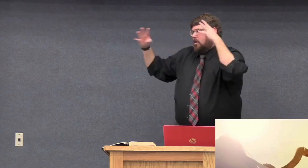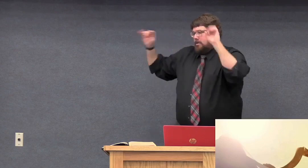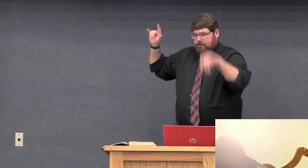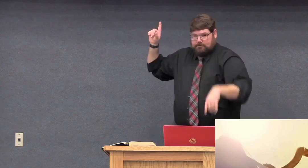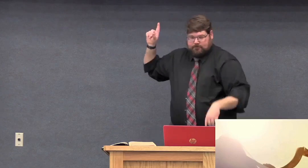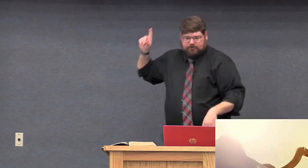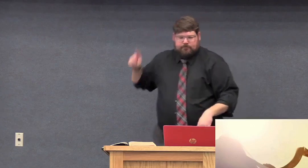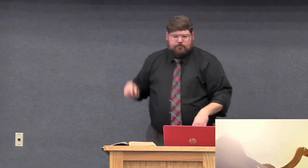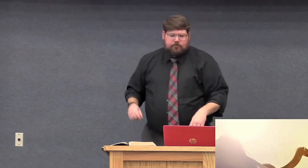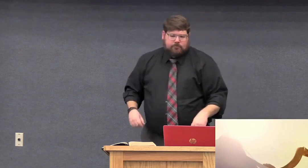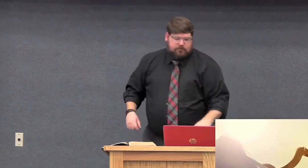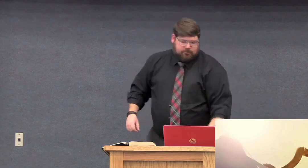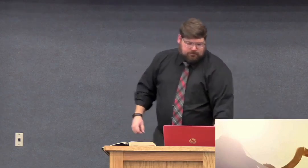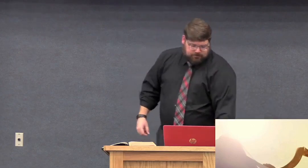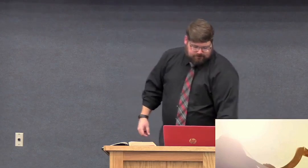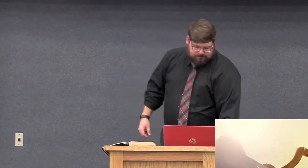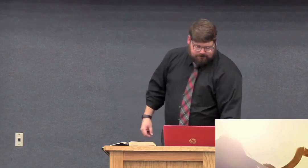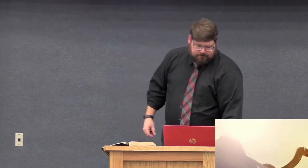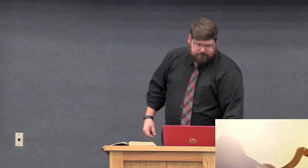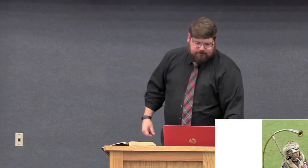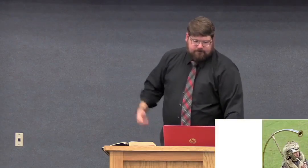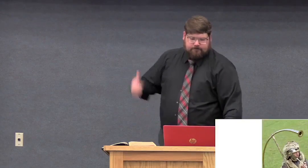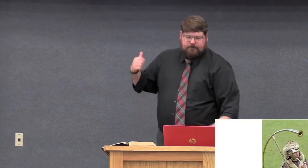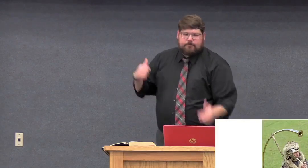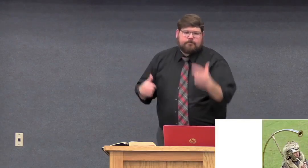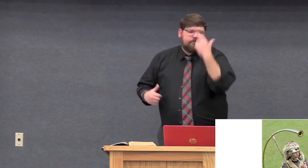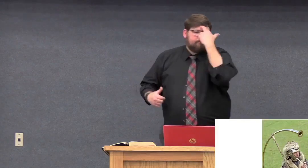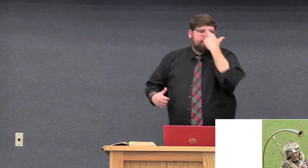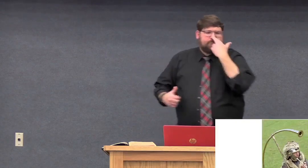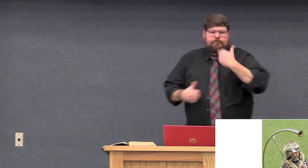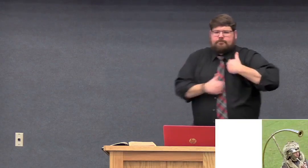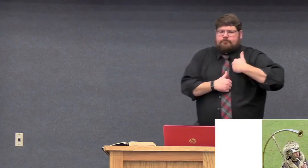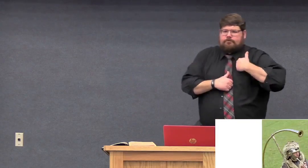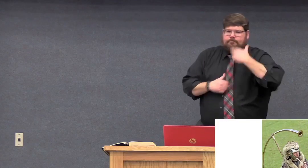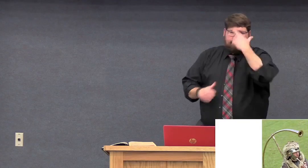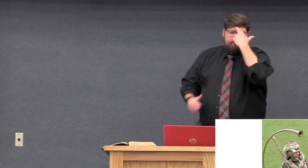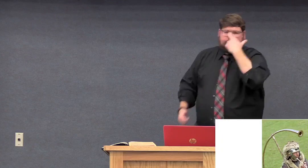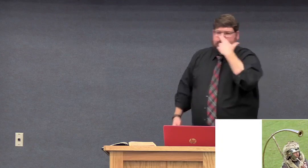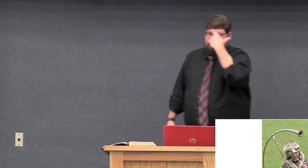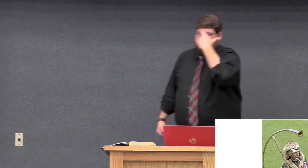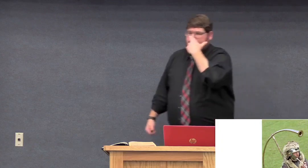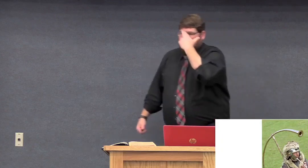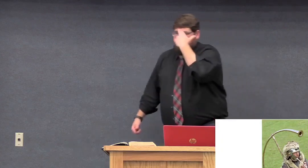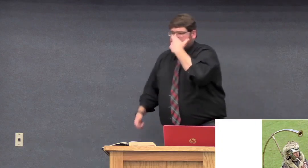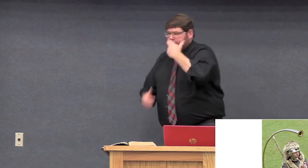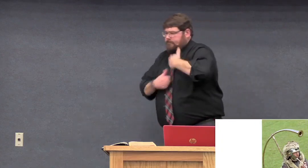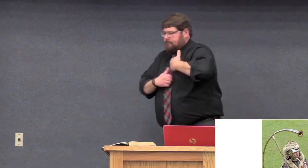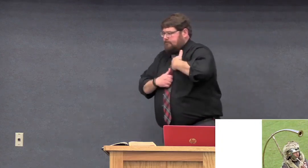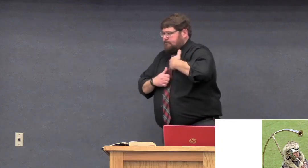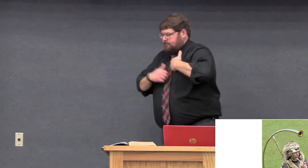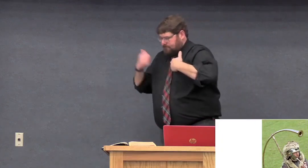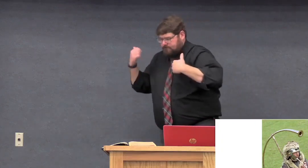And it would make different sounds there. This would have been a Roman horn.